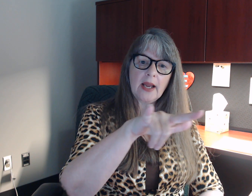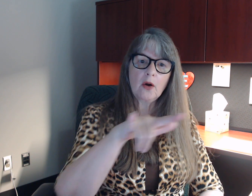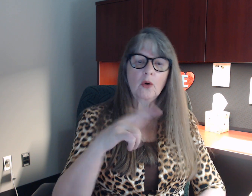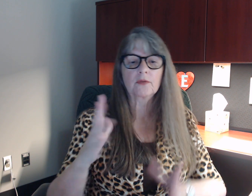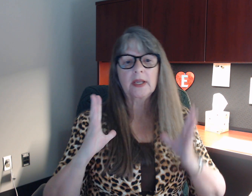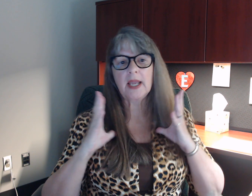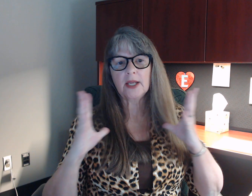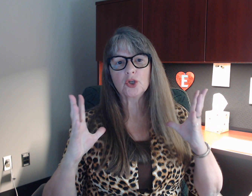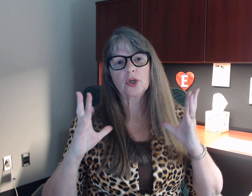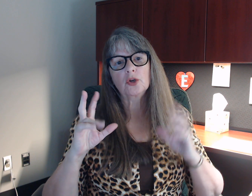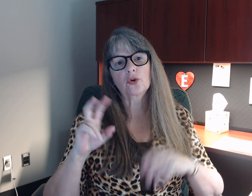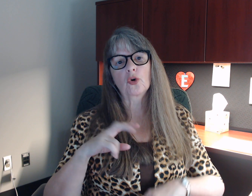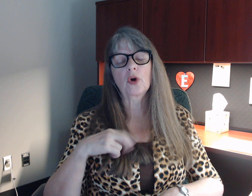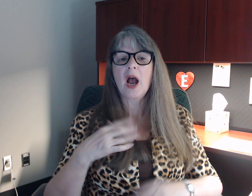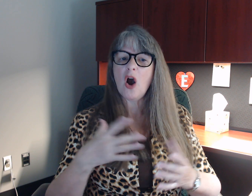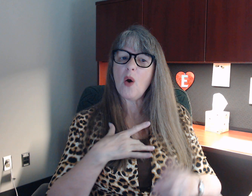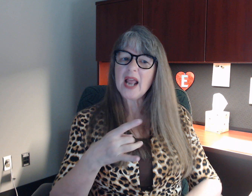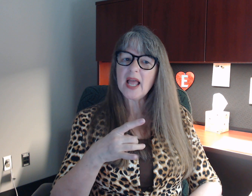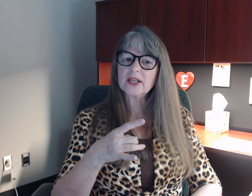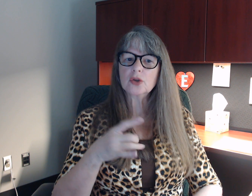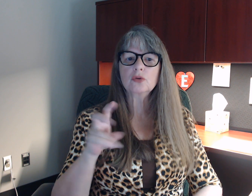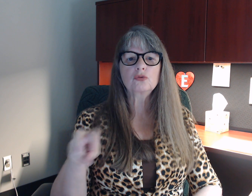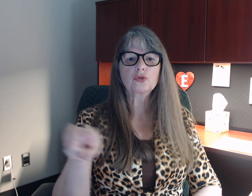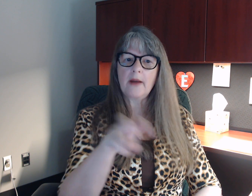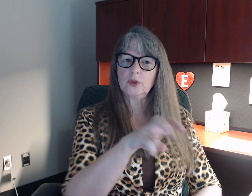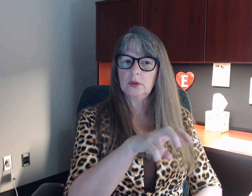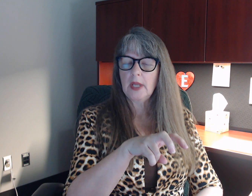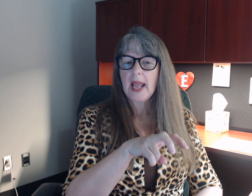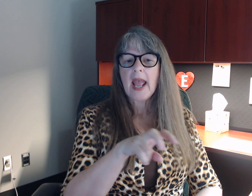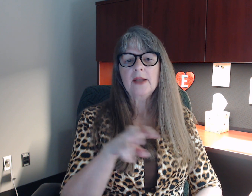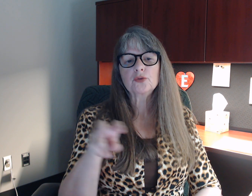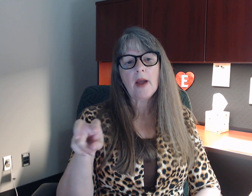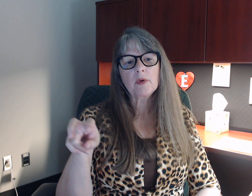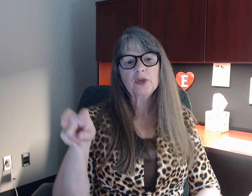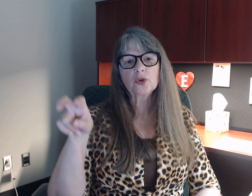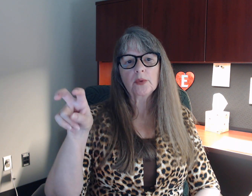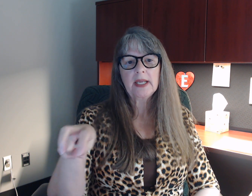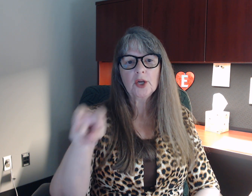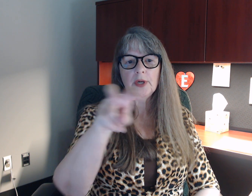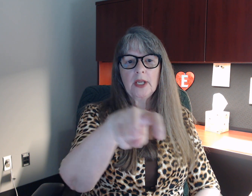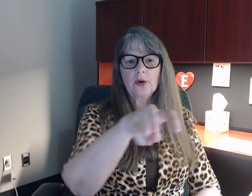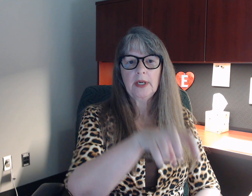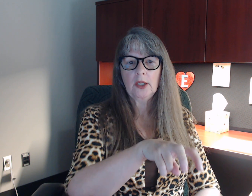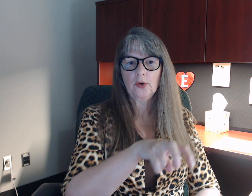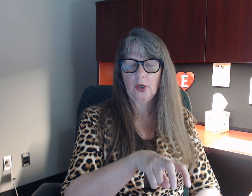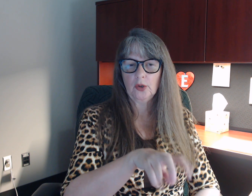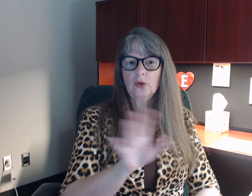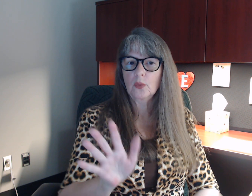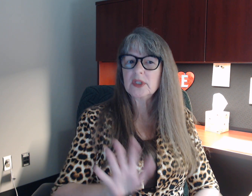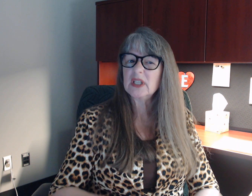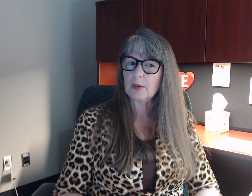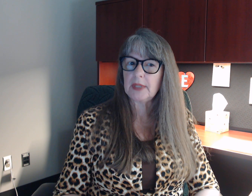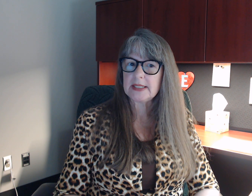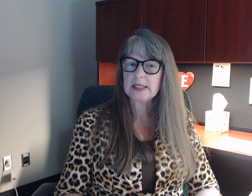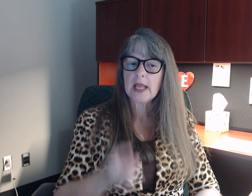or vacation, or oh, I like to travel. And travel means you're going here and here and here and here. You're going to different places.